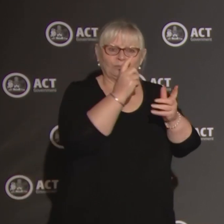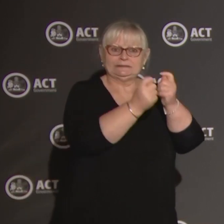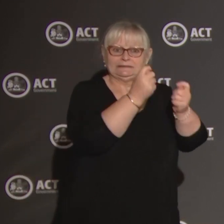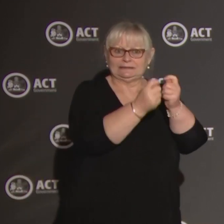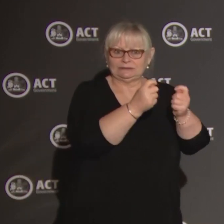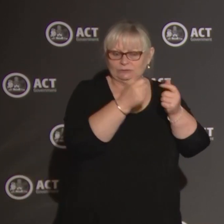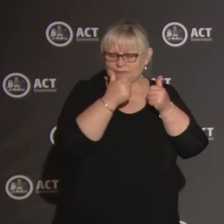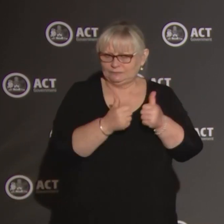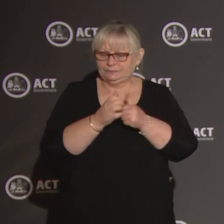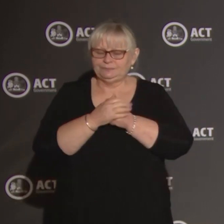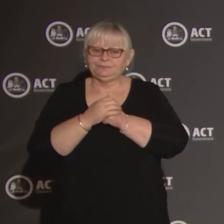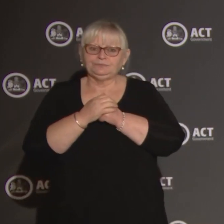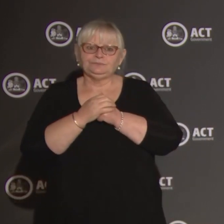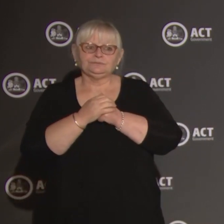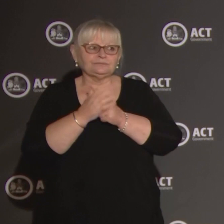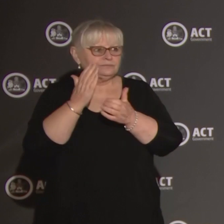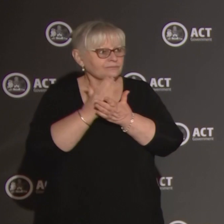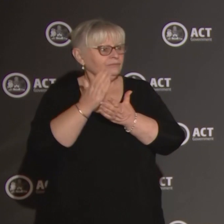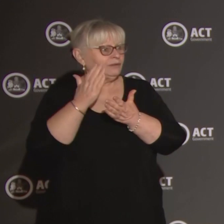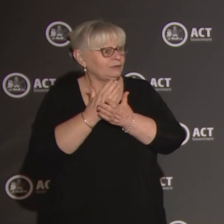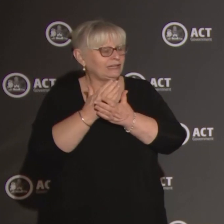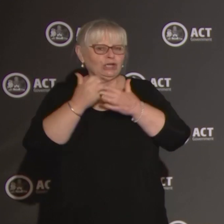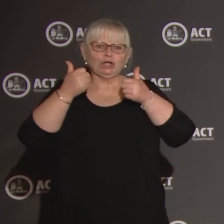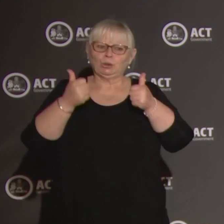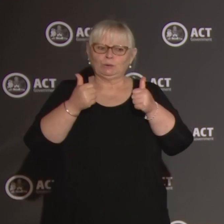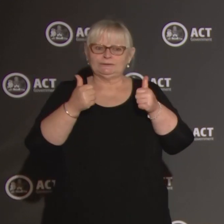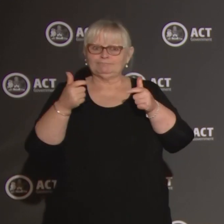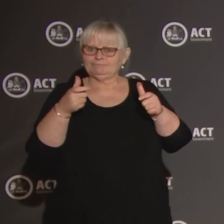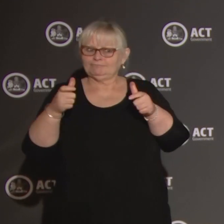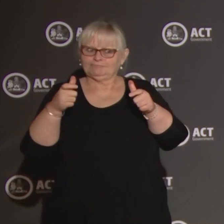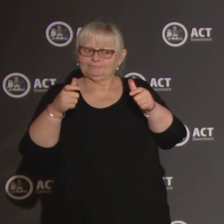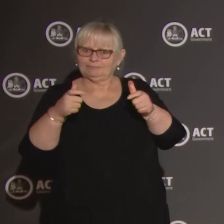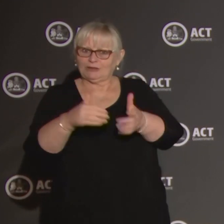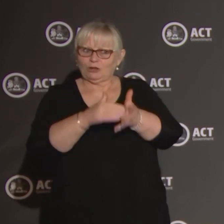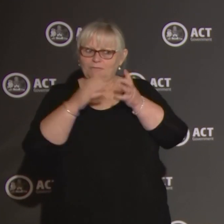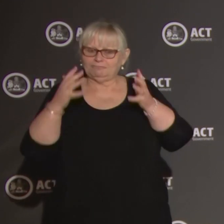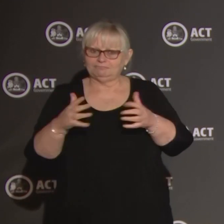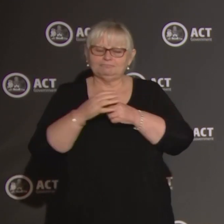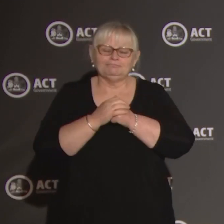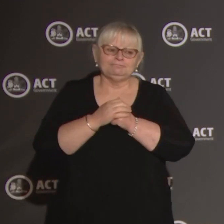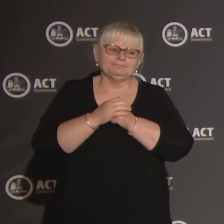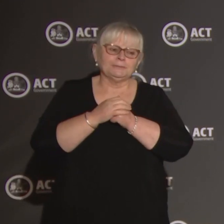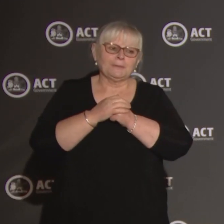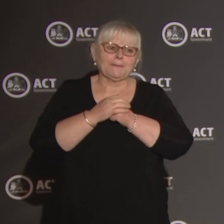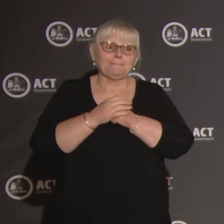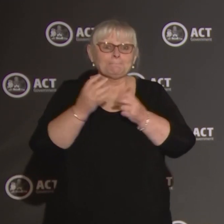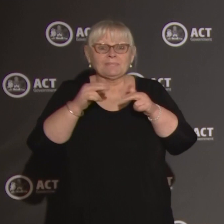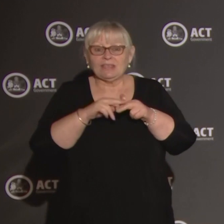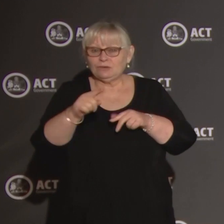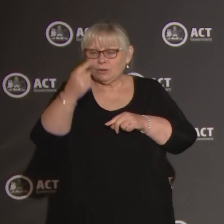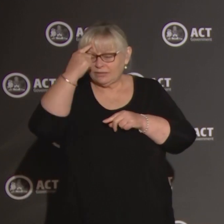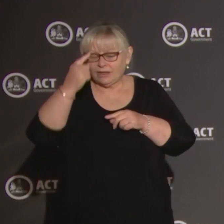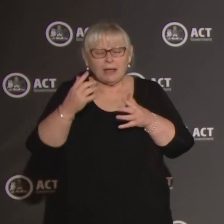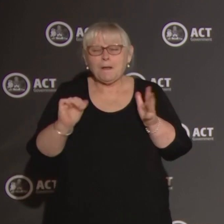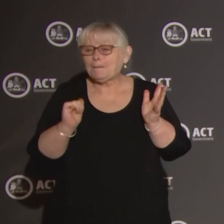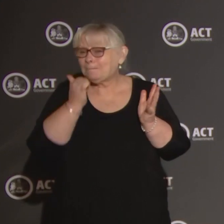getting tested. This is a really good level of surveillance across the territory. Again, if you think you have even the